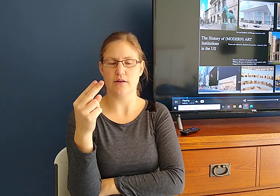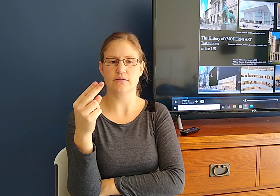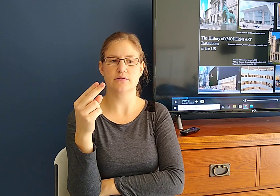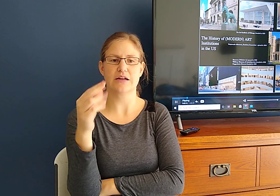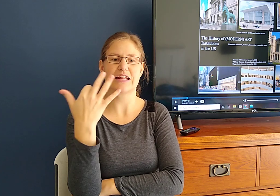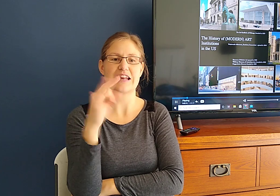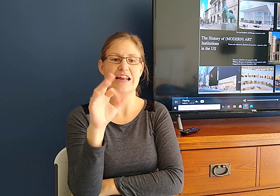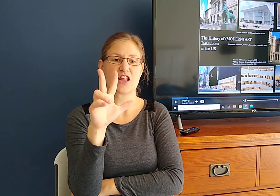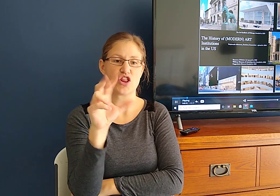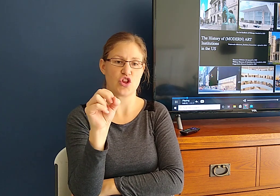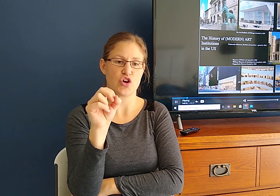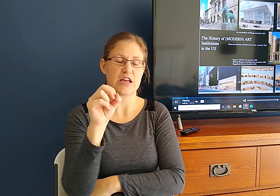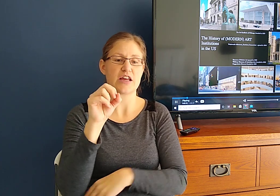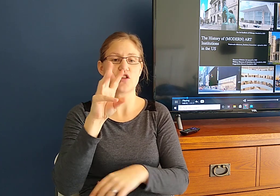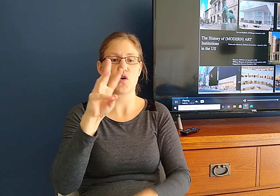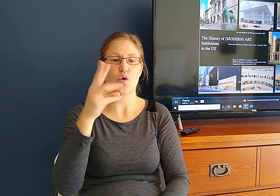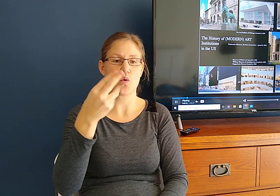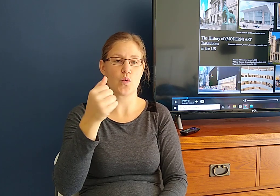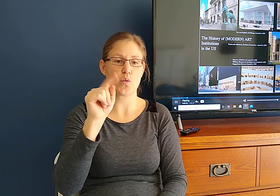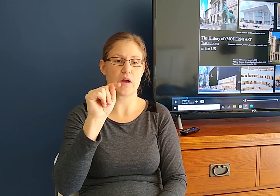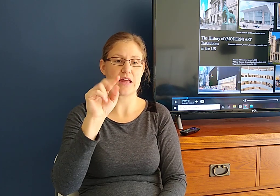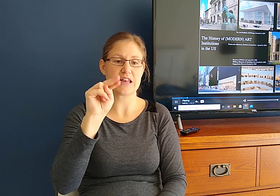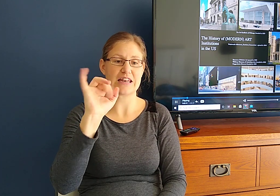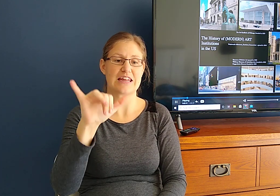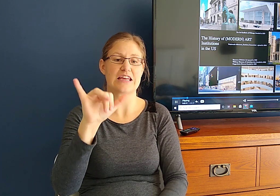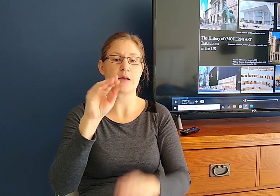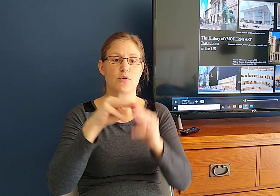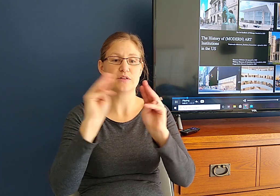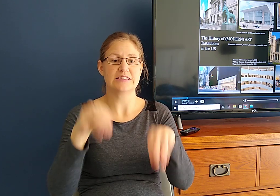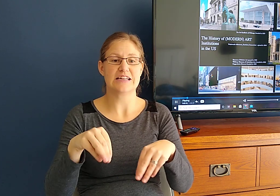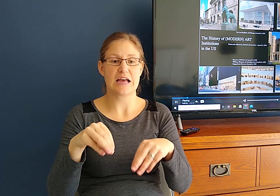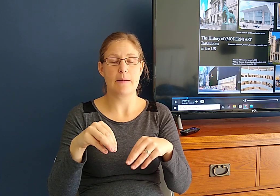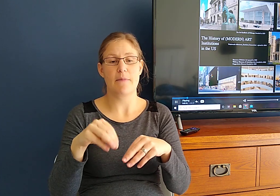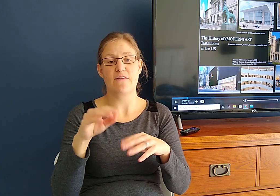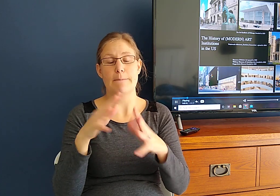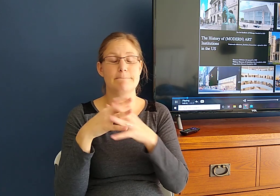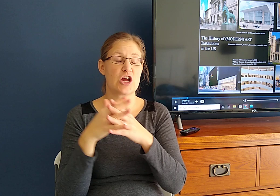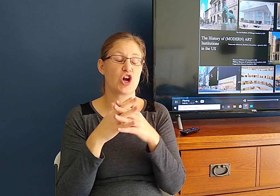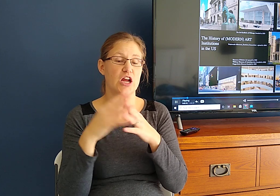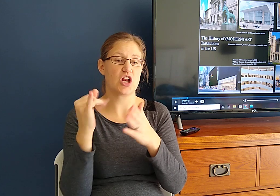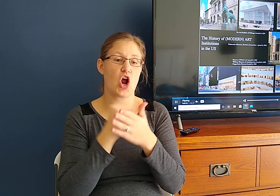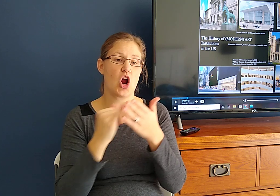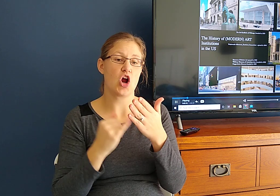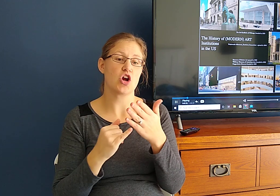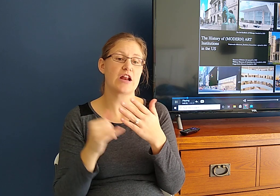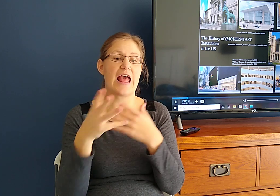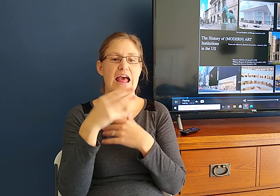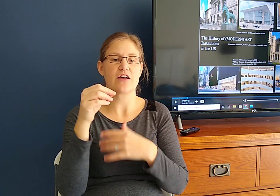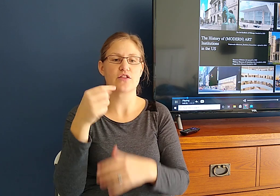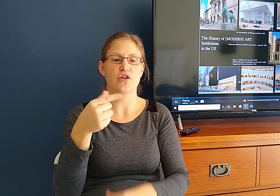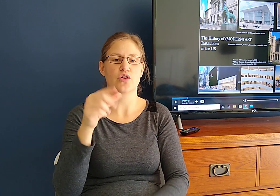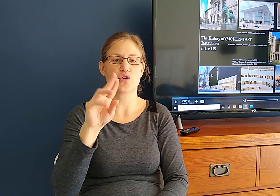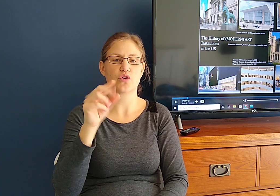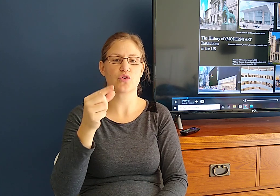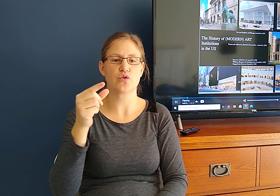Museum of American Art was established in New York, as well as the Guggenheim, a little less than